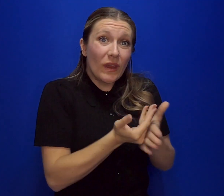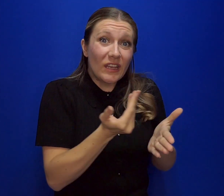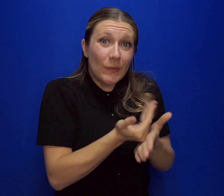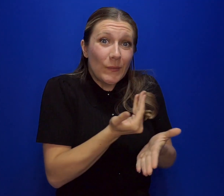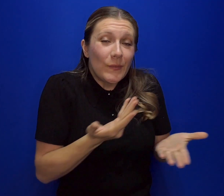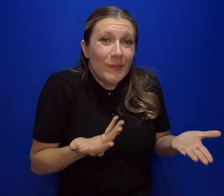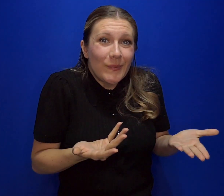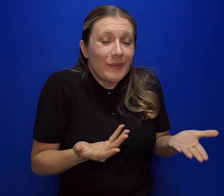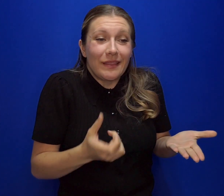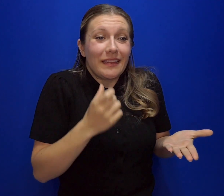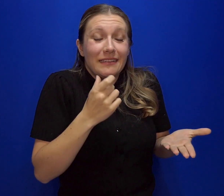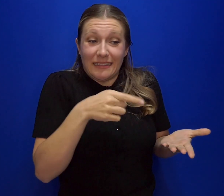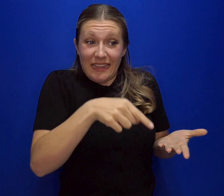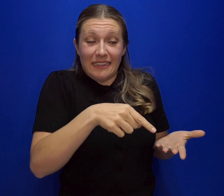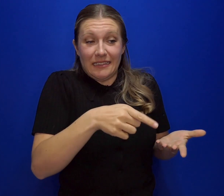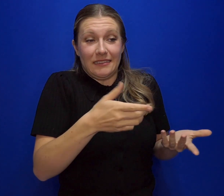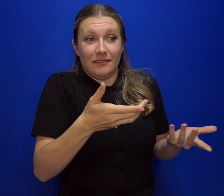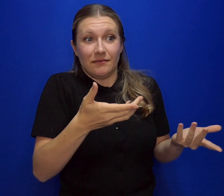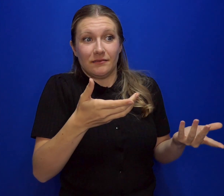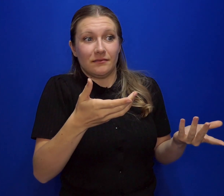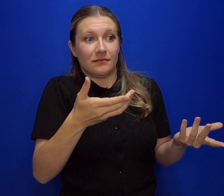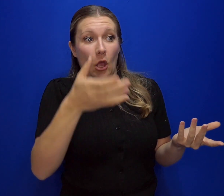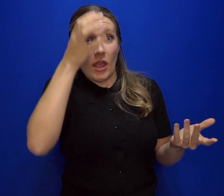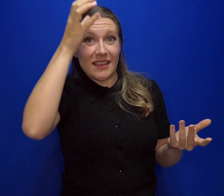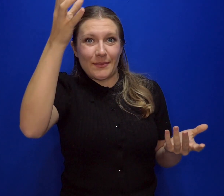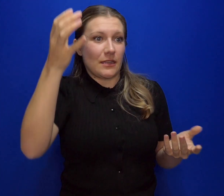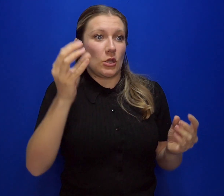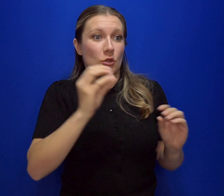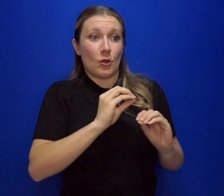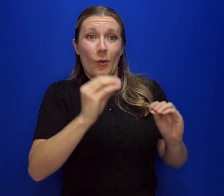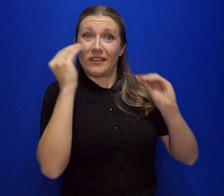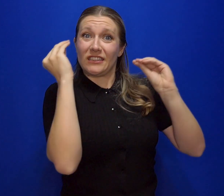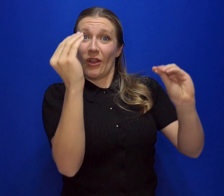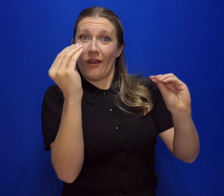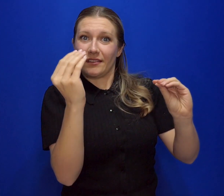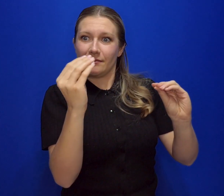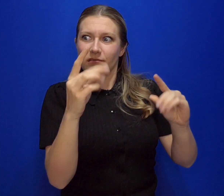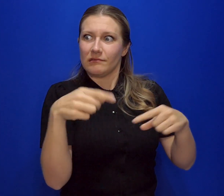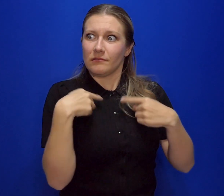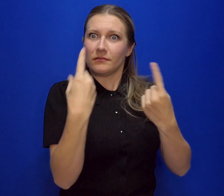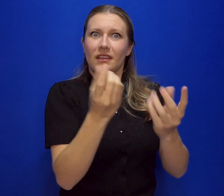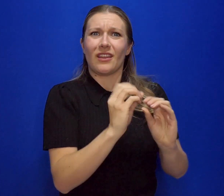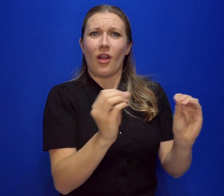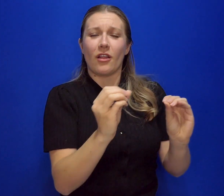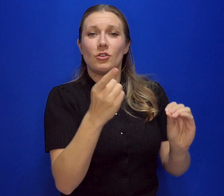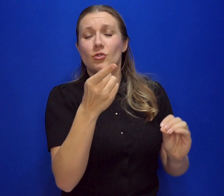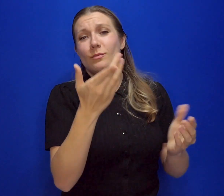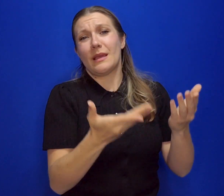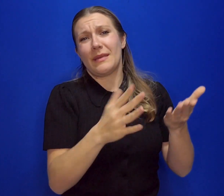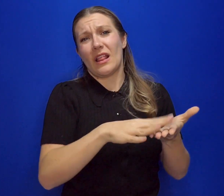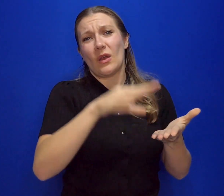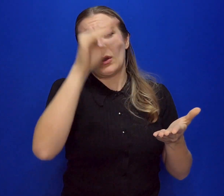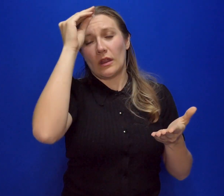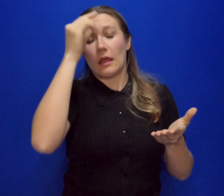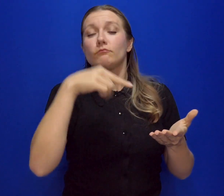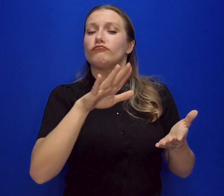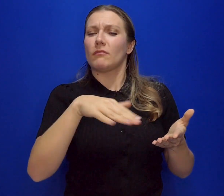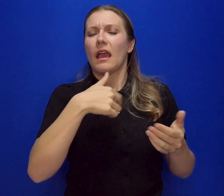Yeah, this is a concept that nobody is taught about at all. You may learn I remember learning about